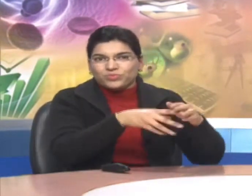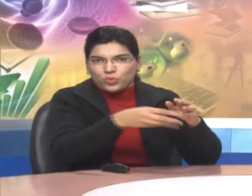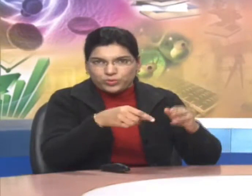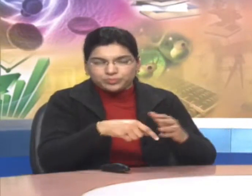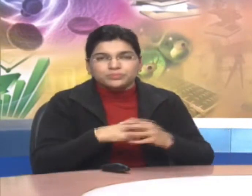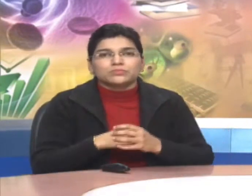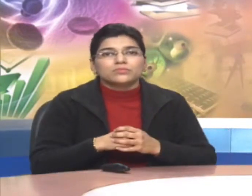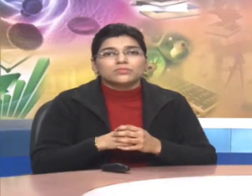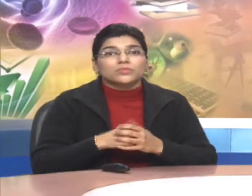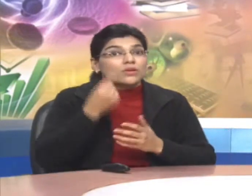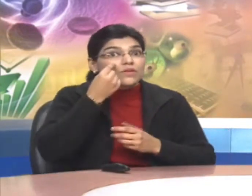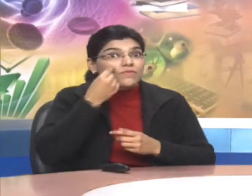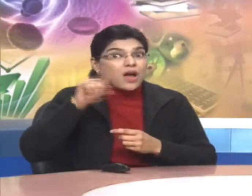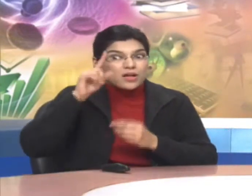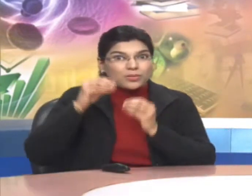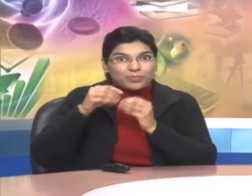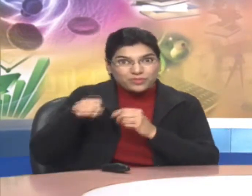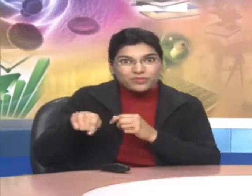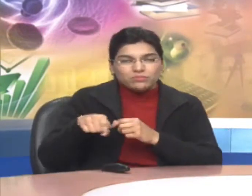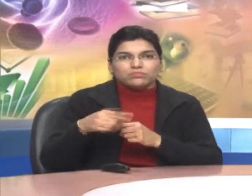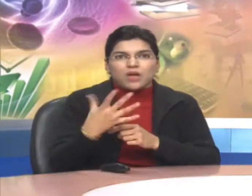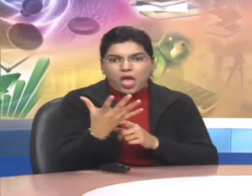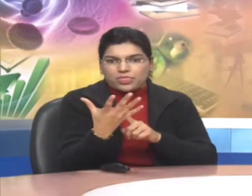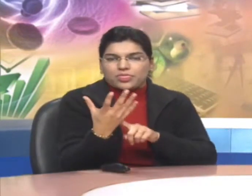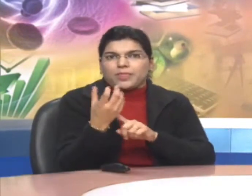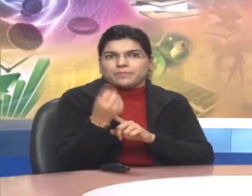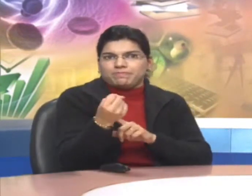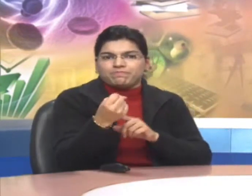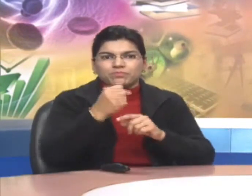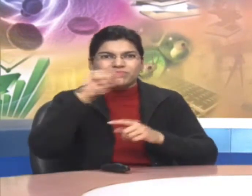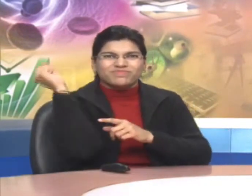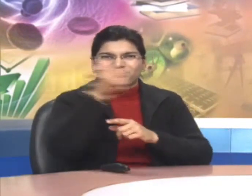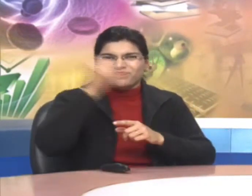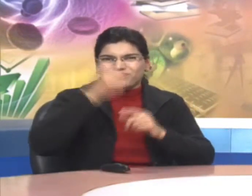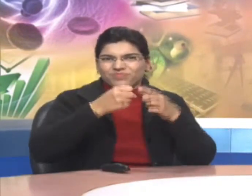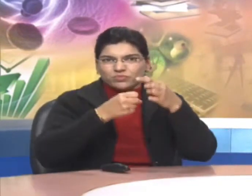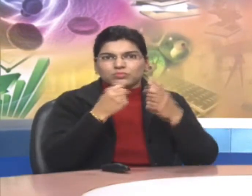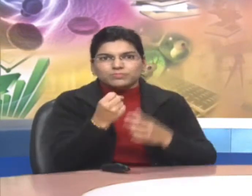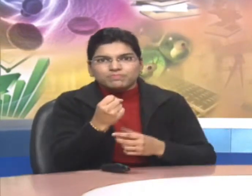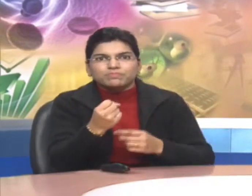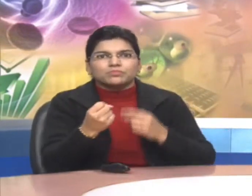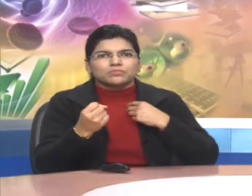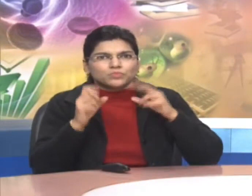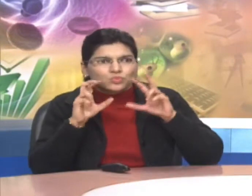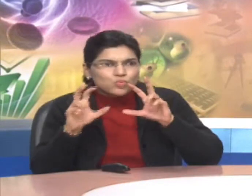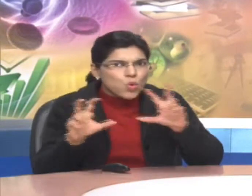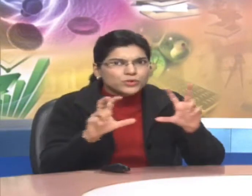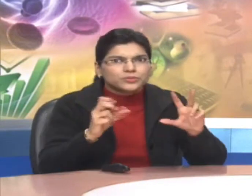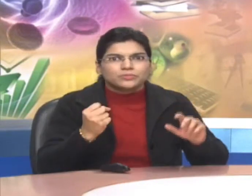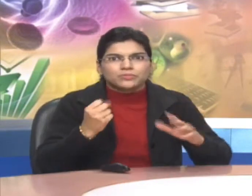but he grasped his axe firmly and tensed his body,